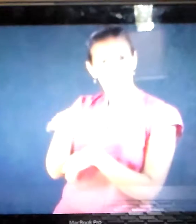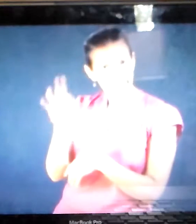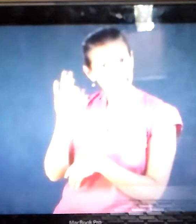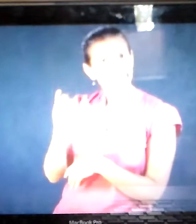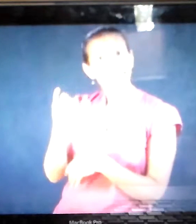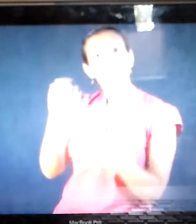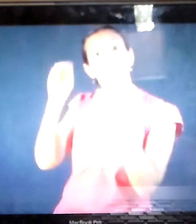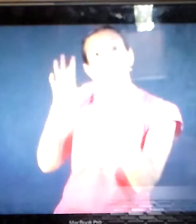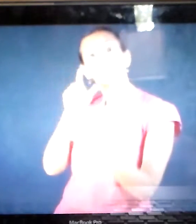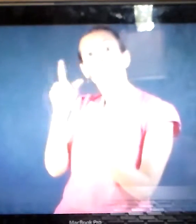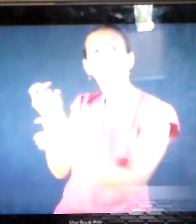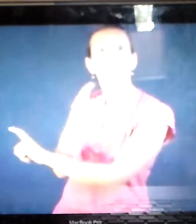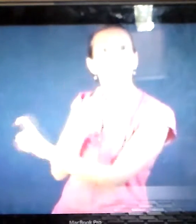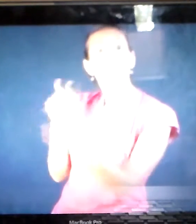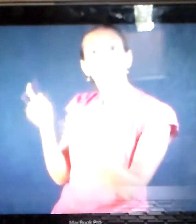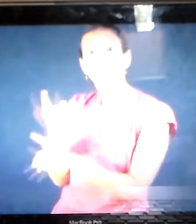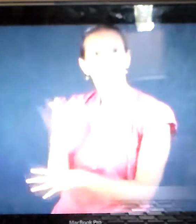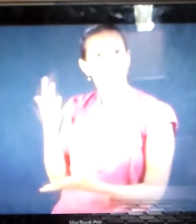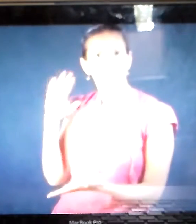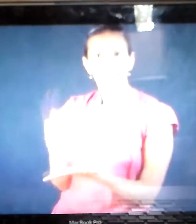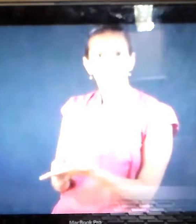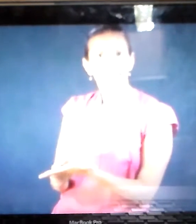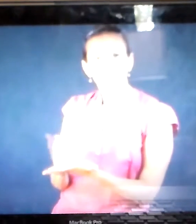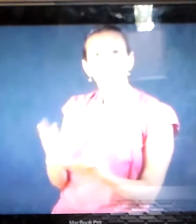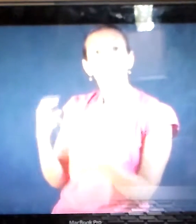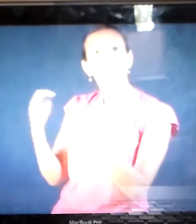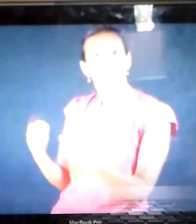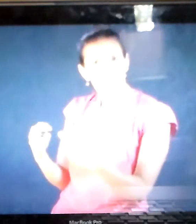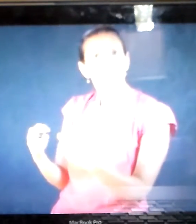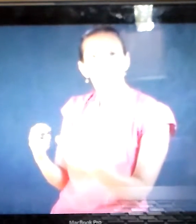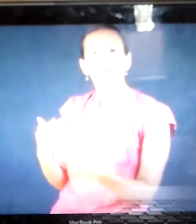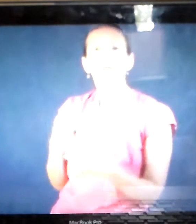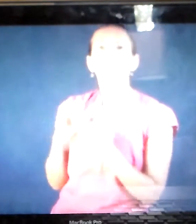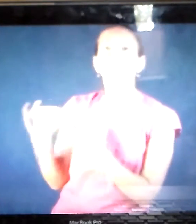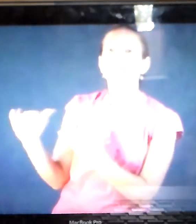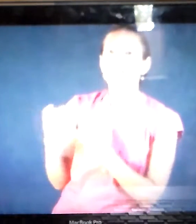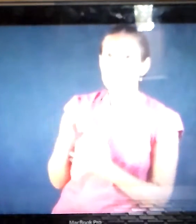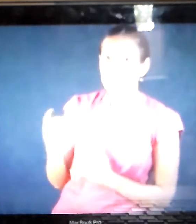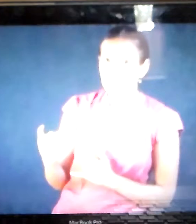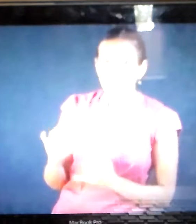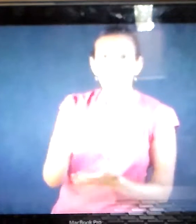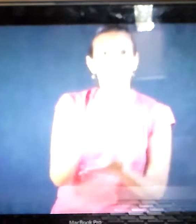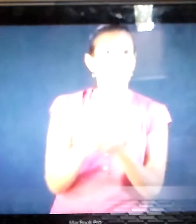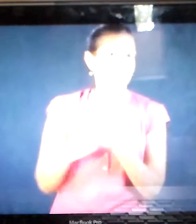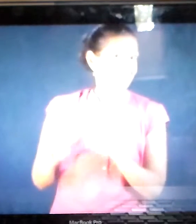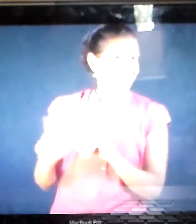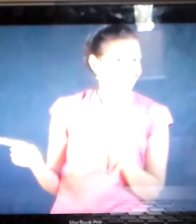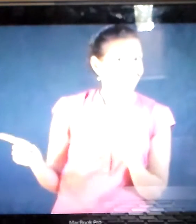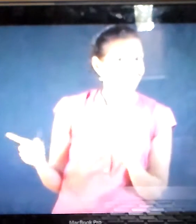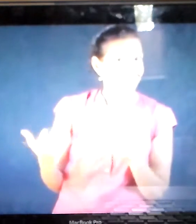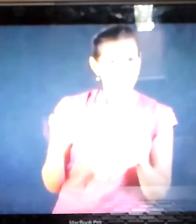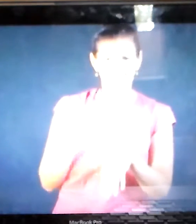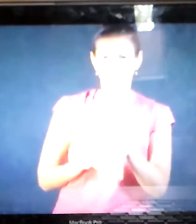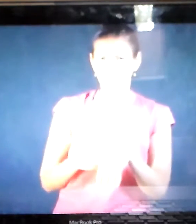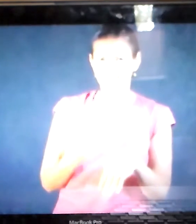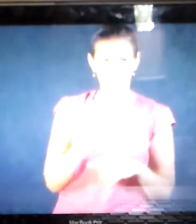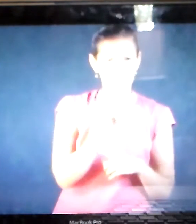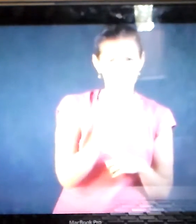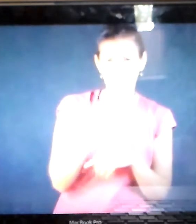deaf students and hearing students using voice and sign at the same time. It complicated the situation. It was